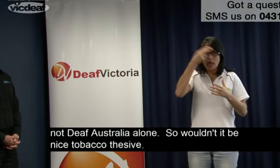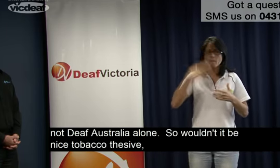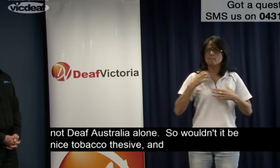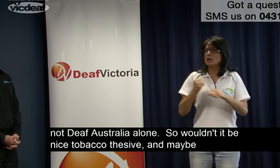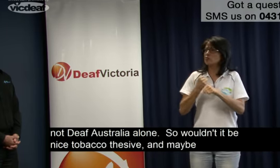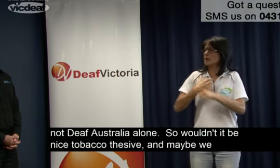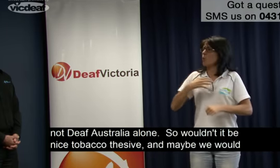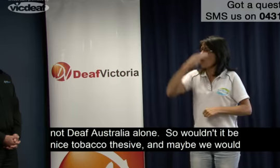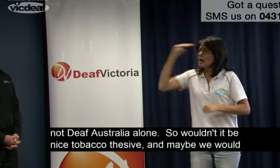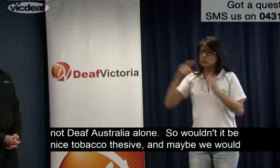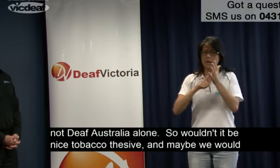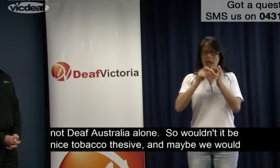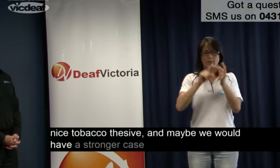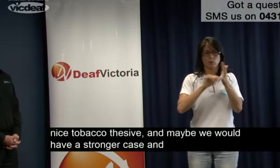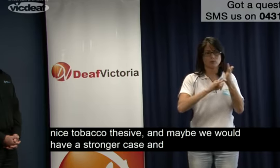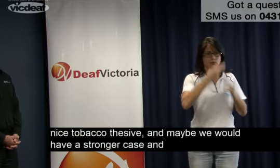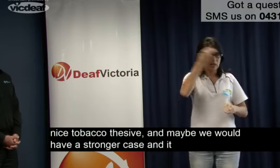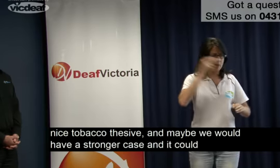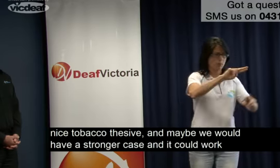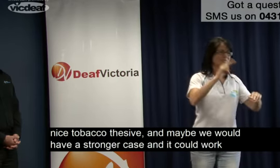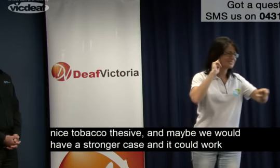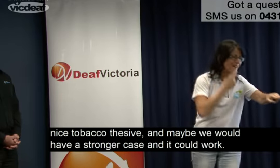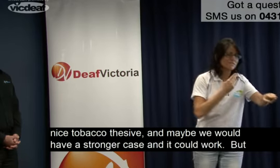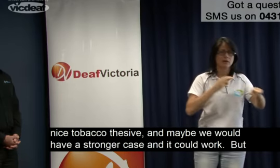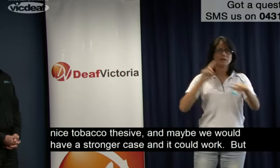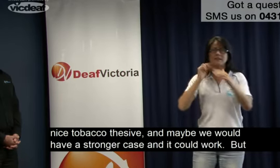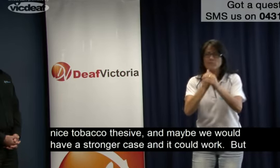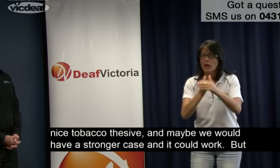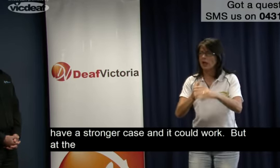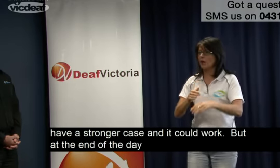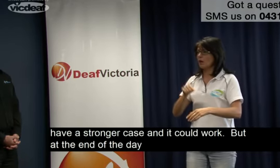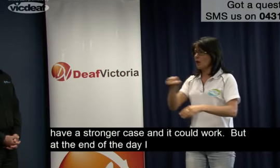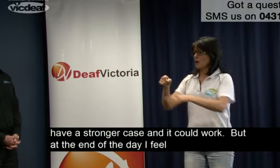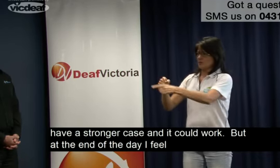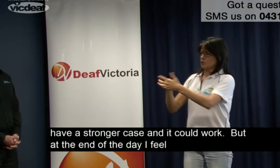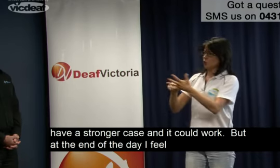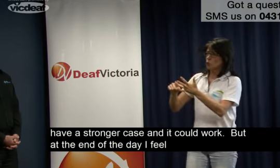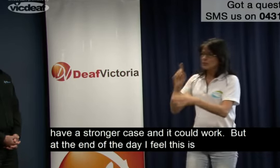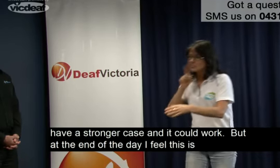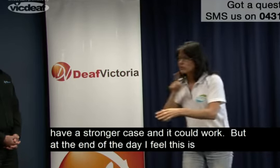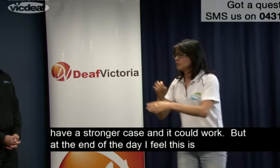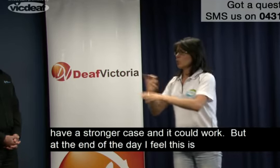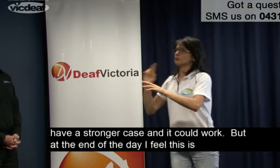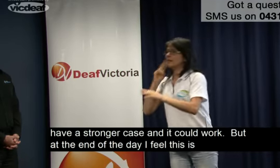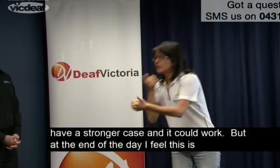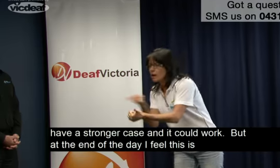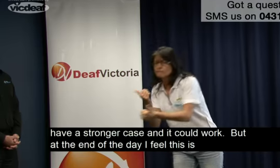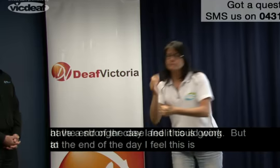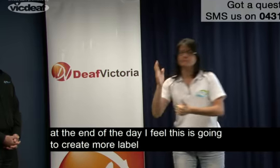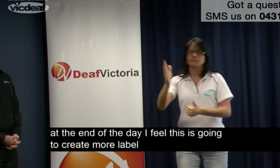feel this is going to create more labels. You know, you're deaf, this is deaf friendly, you're too hearing, you're not